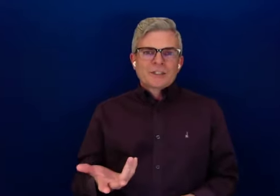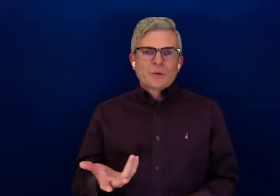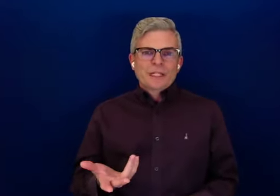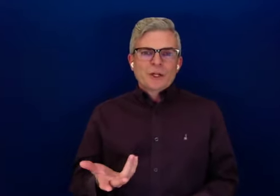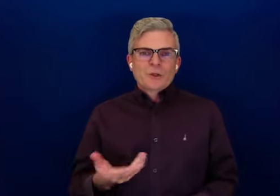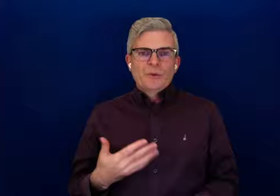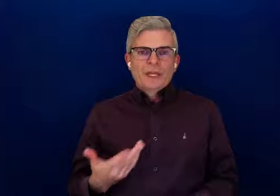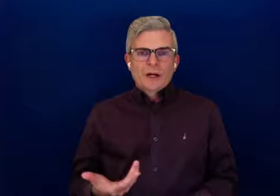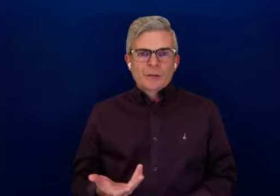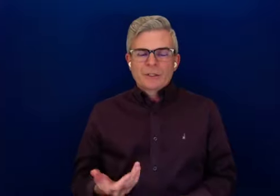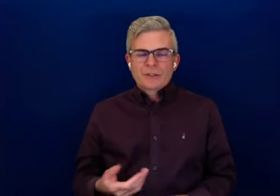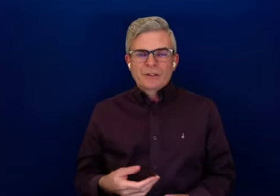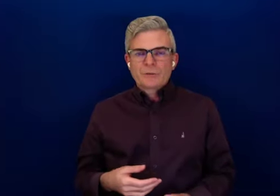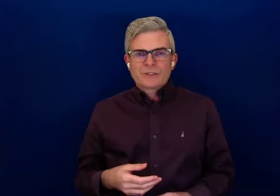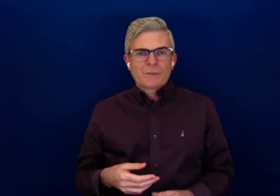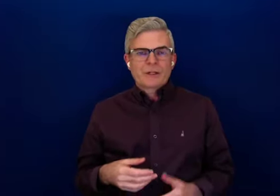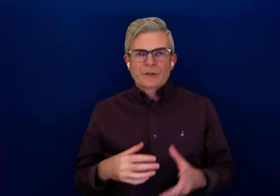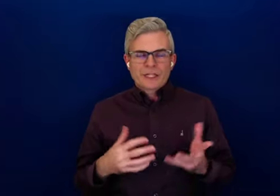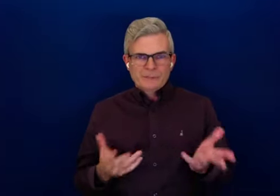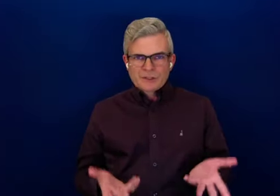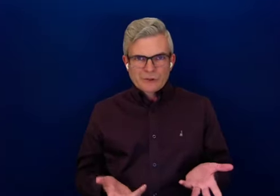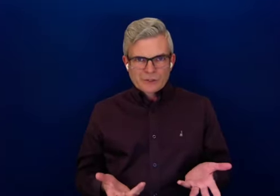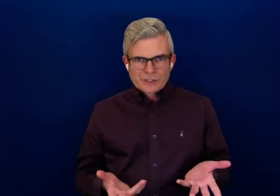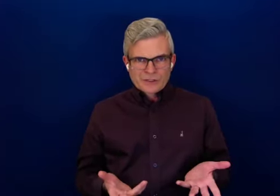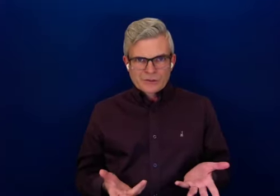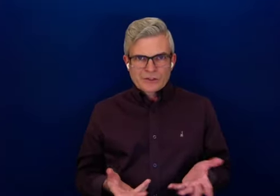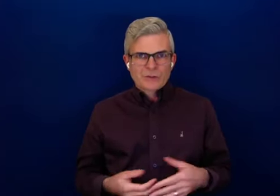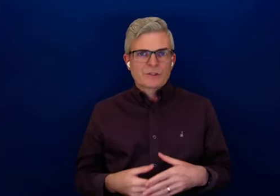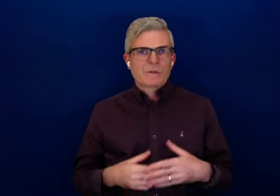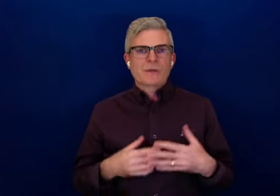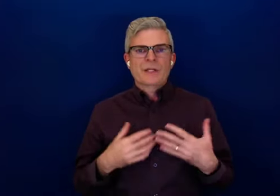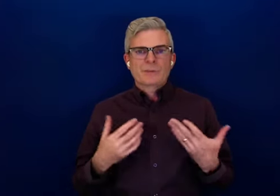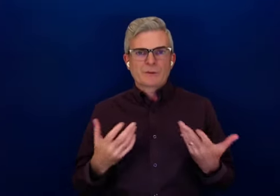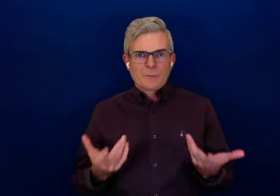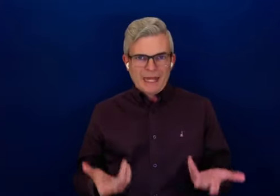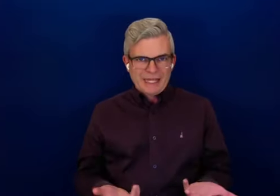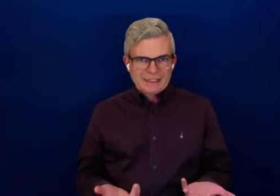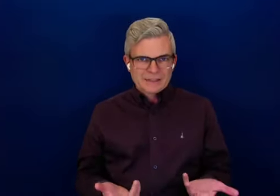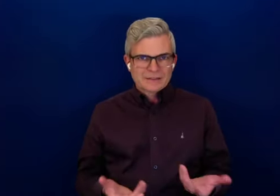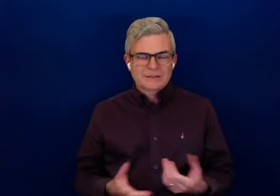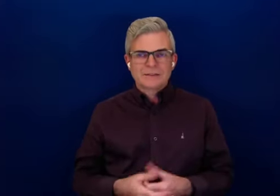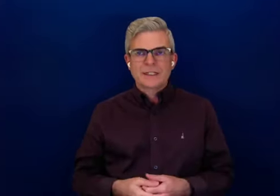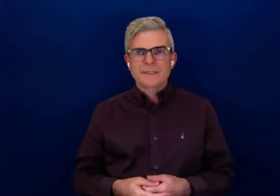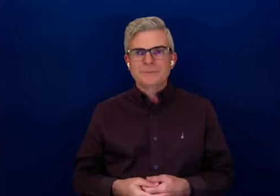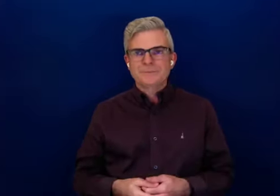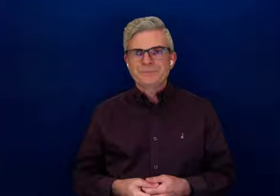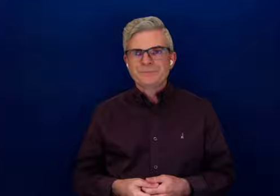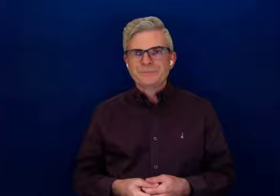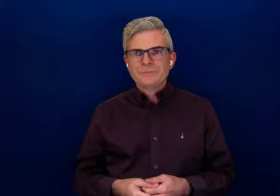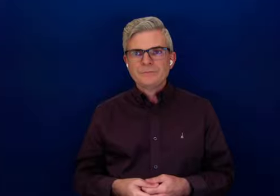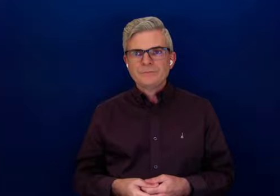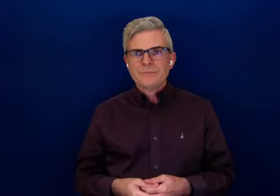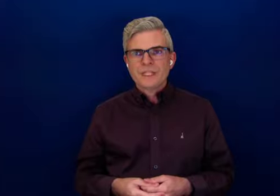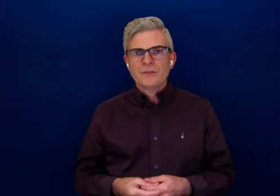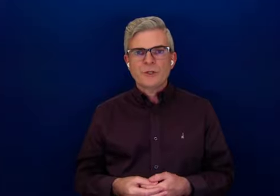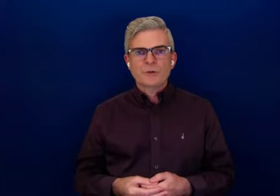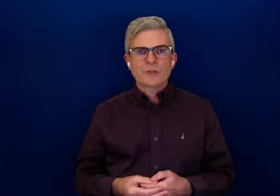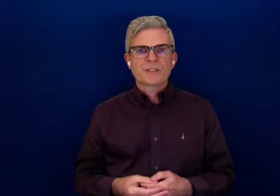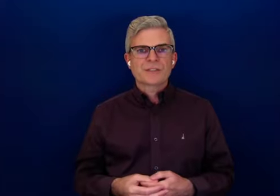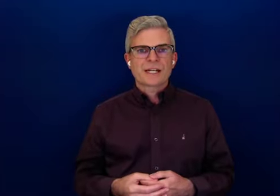so we know who they are, but don't spell the names of your sisters. Don't spell the name of a pet. Um, if you don't know the